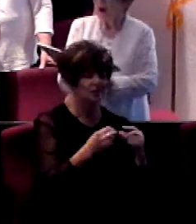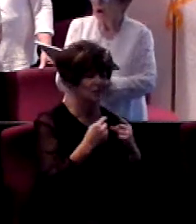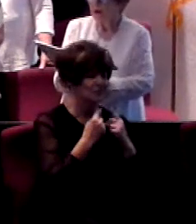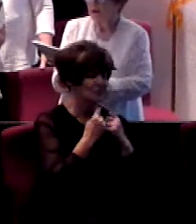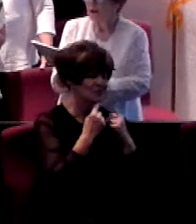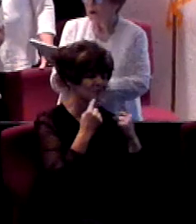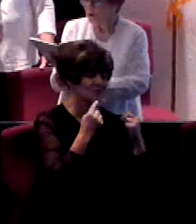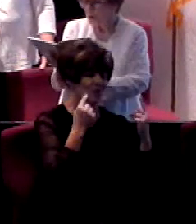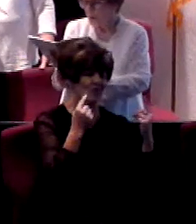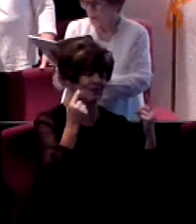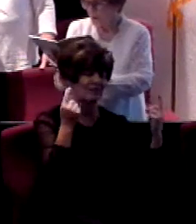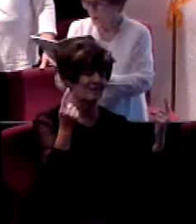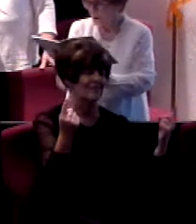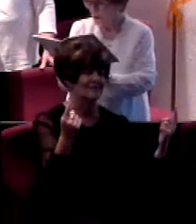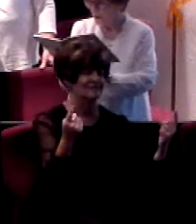told. I love